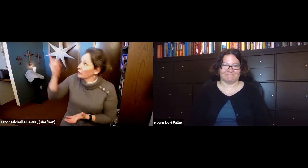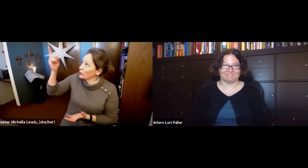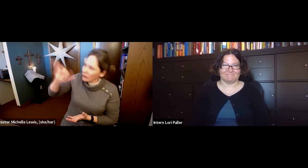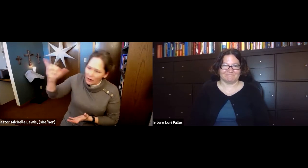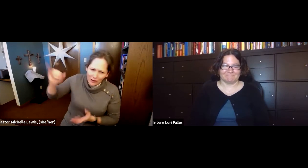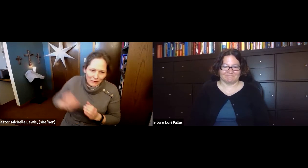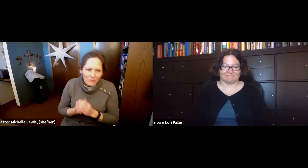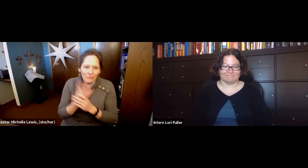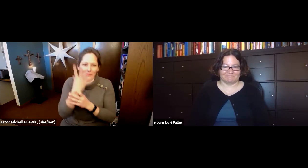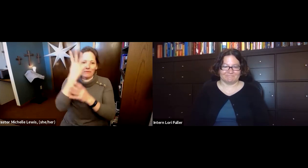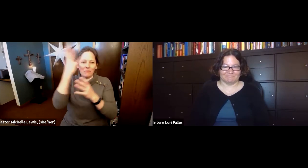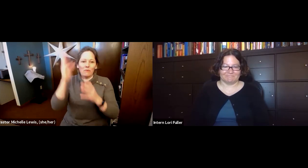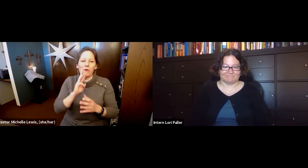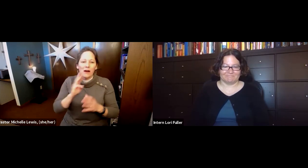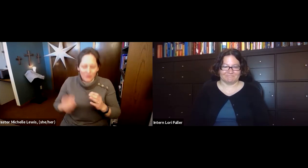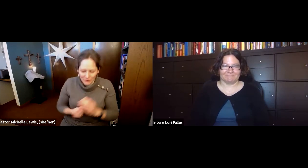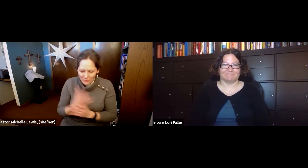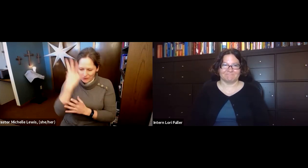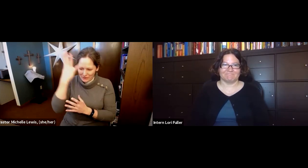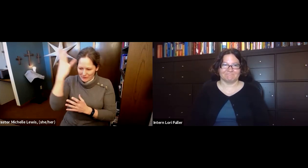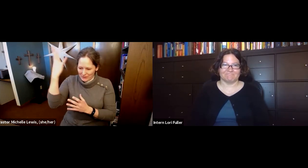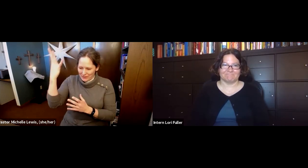Fountain of living water.